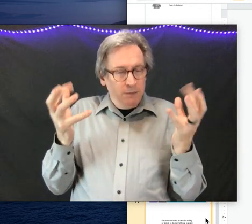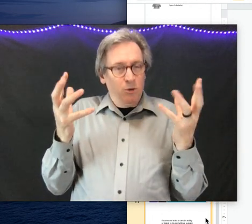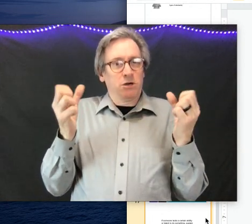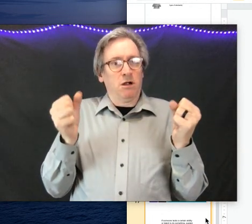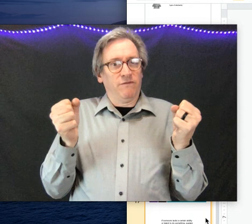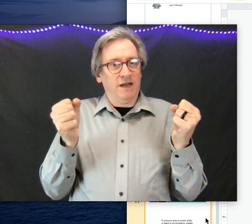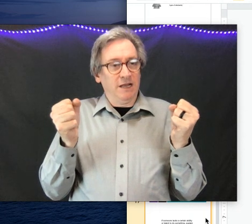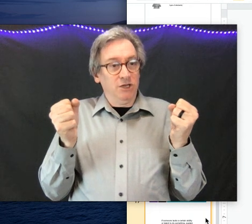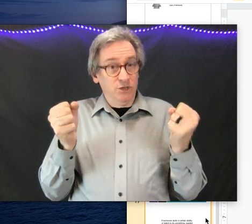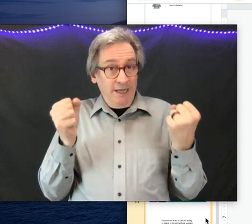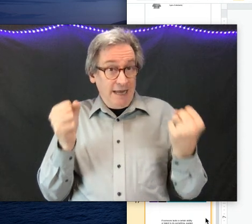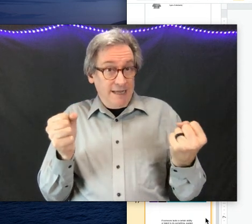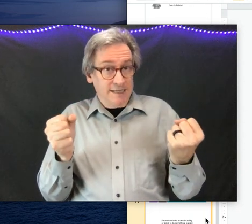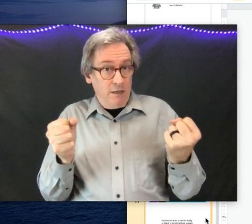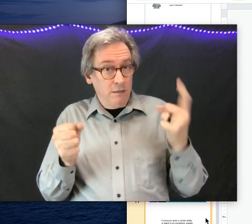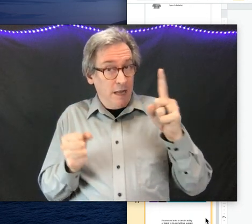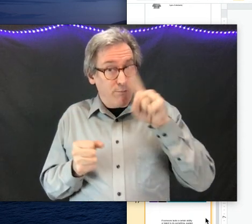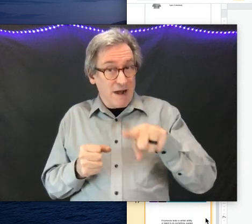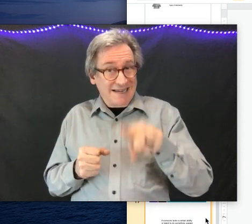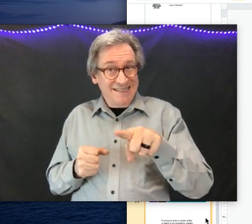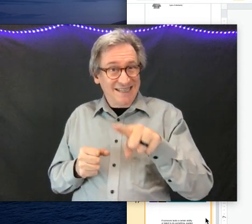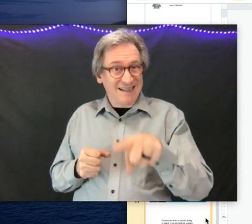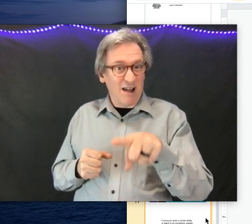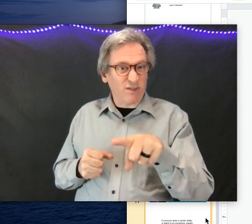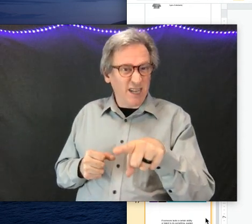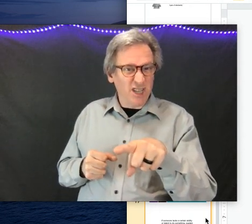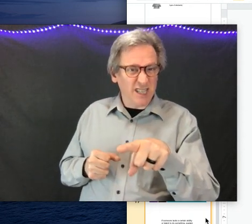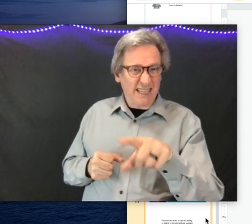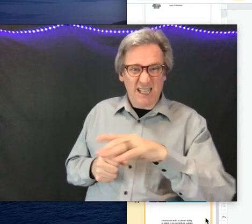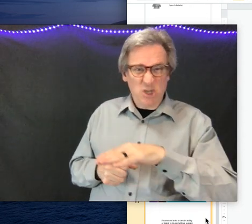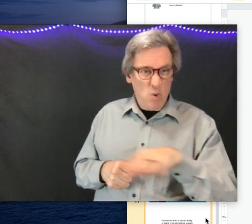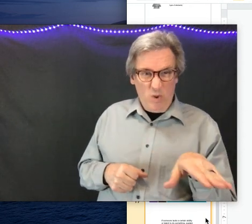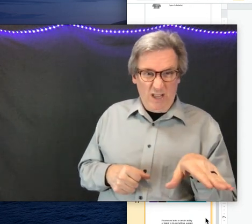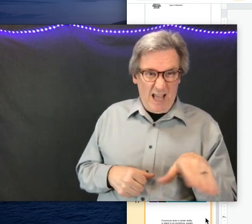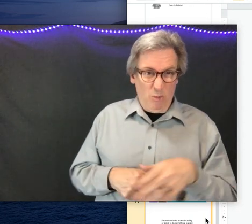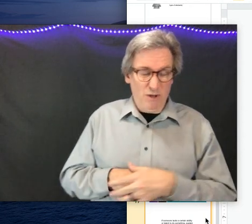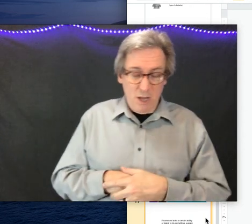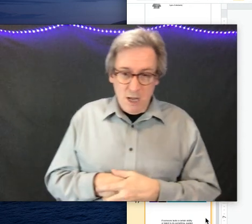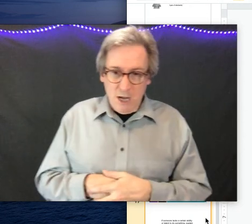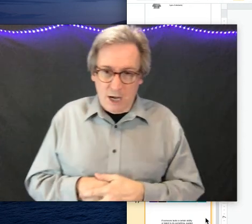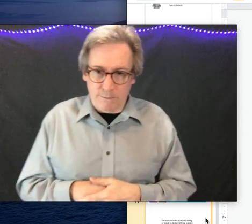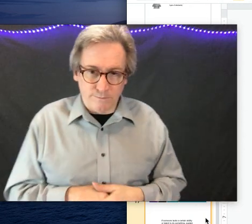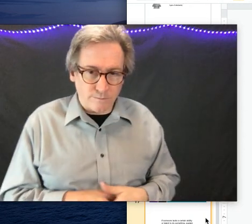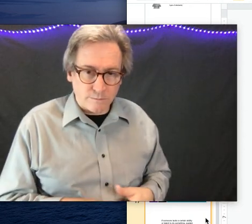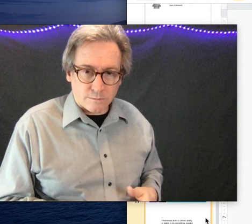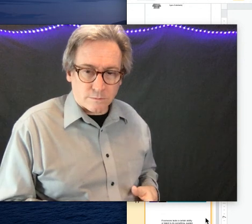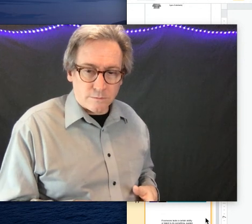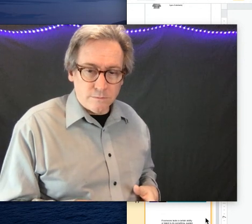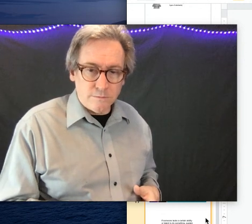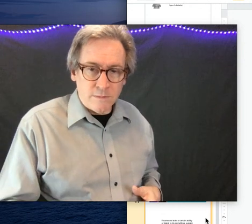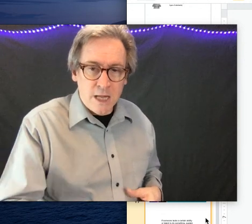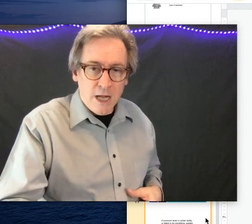is be a little bit more confident in doing it in ASL, and practicing conversations like this will help.